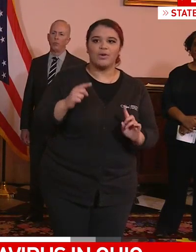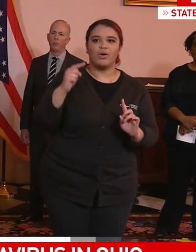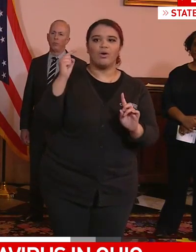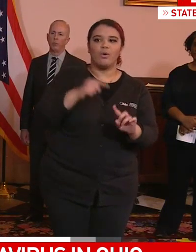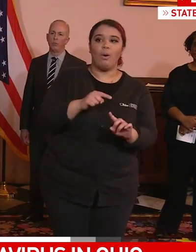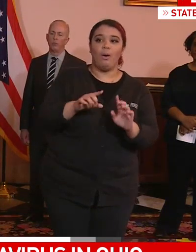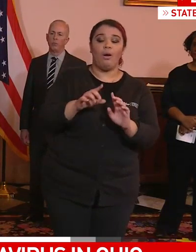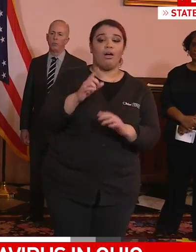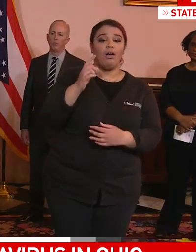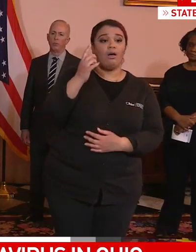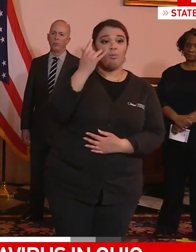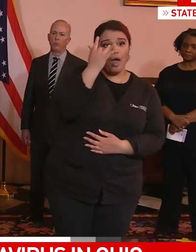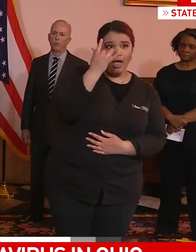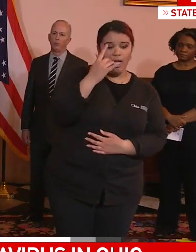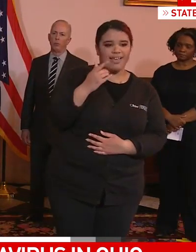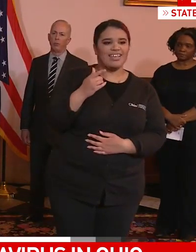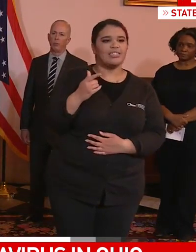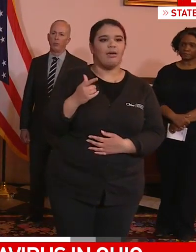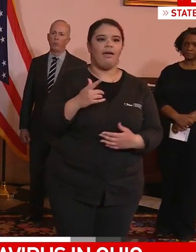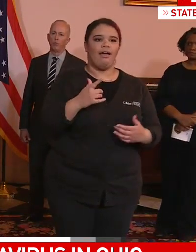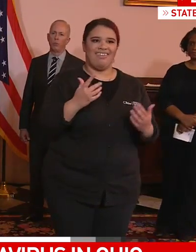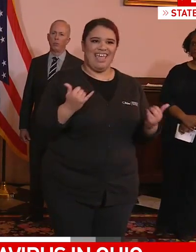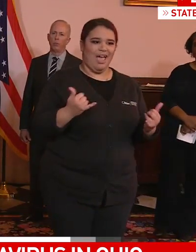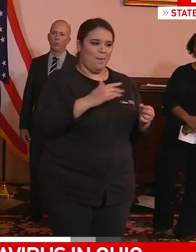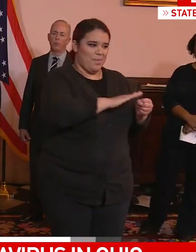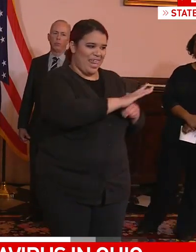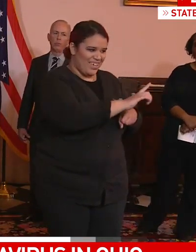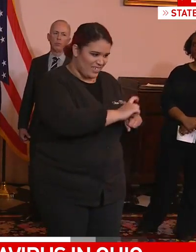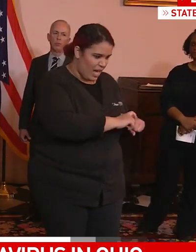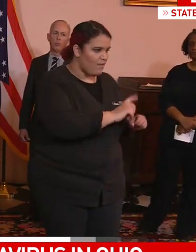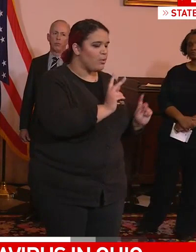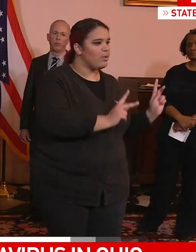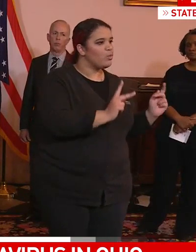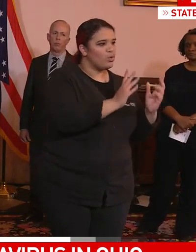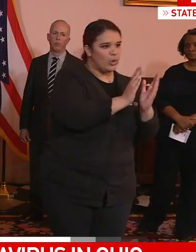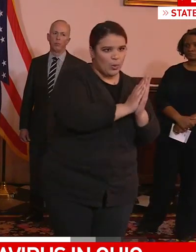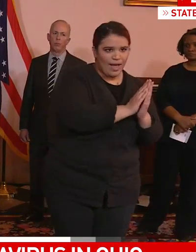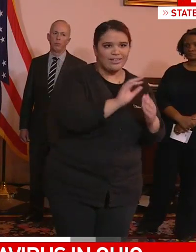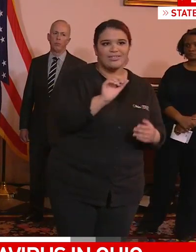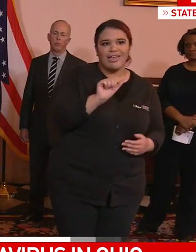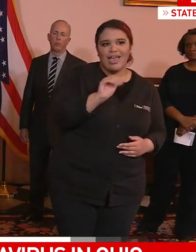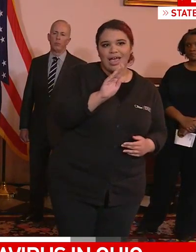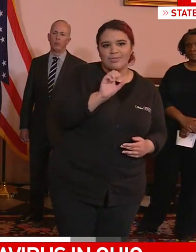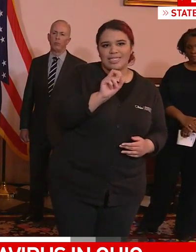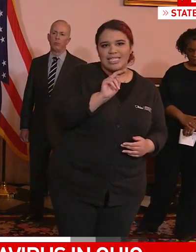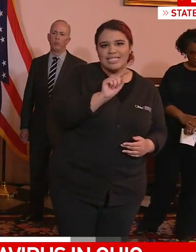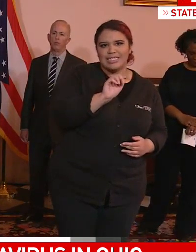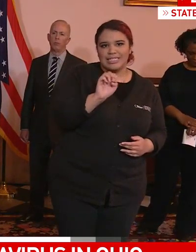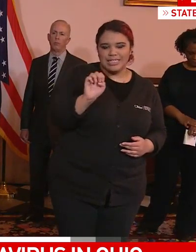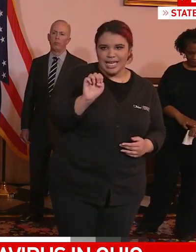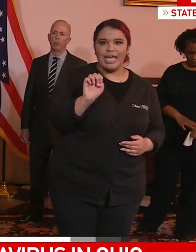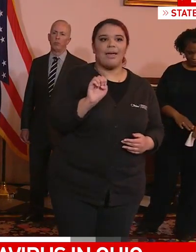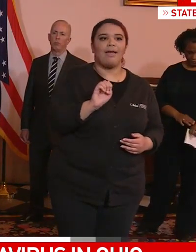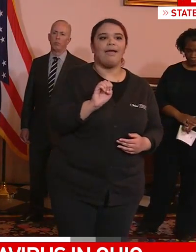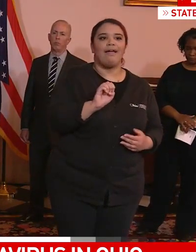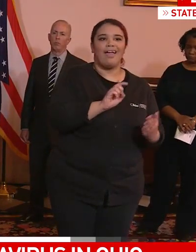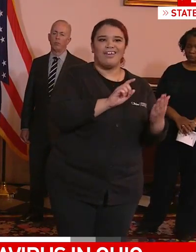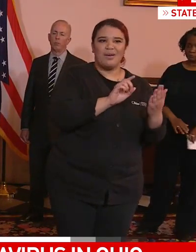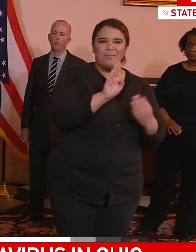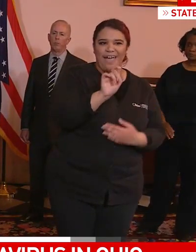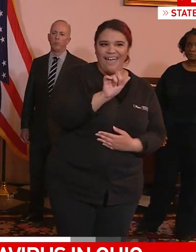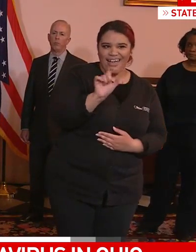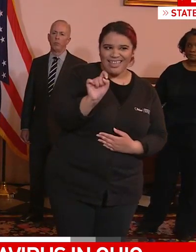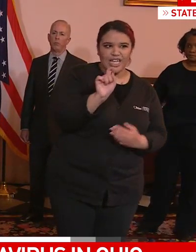ballots and to vote. It would also, we felt, would be within the time, the Secretary of State felt it was within the